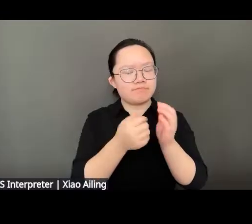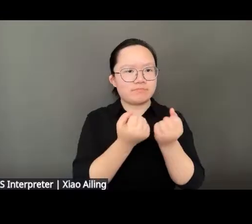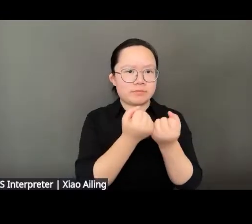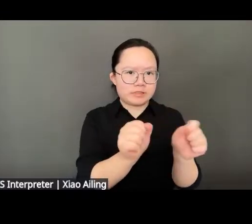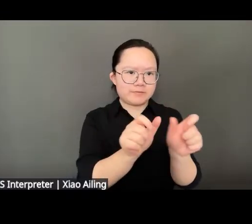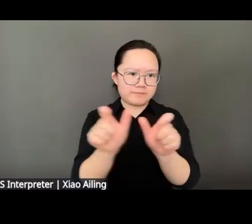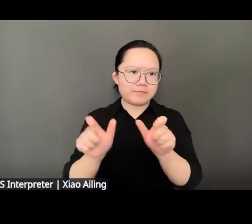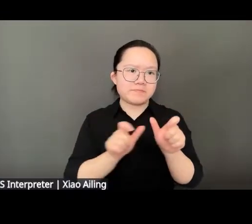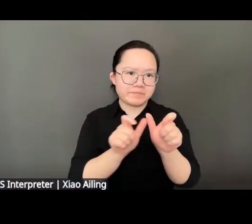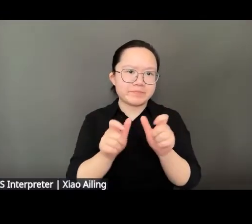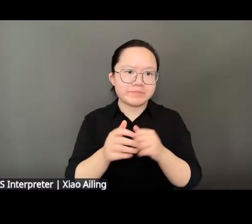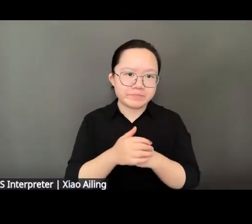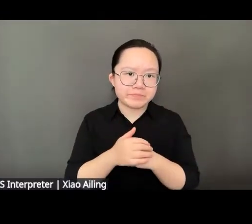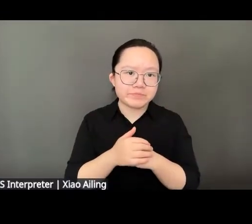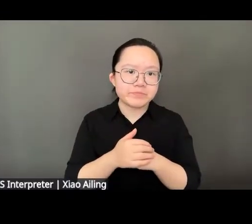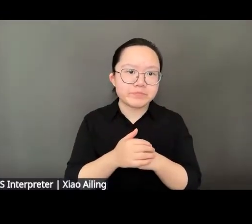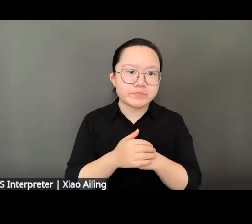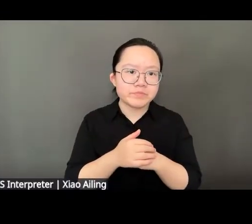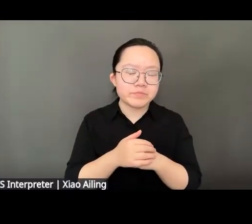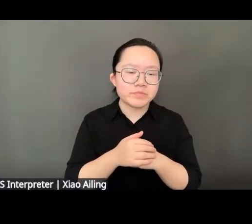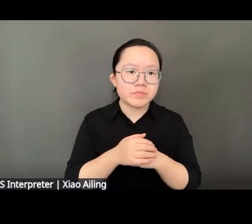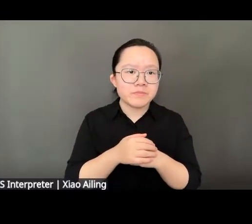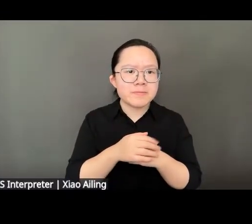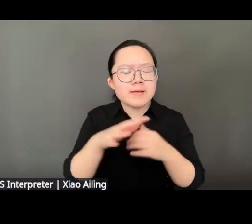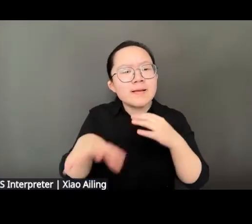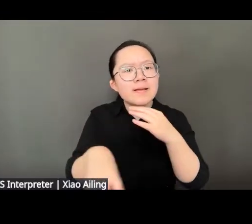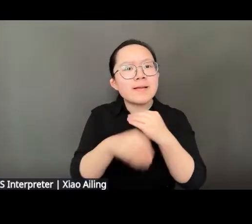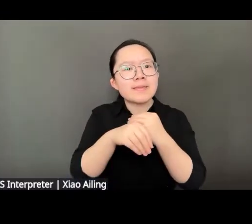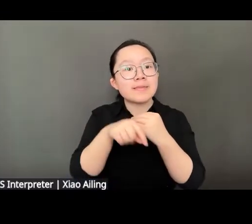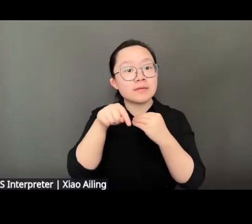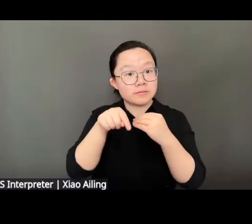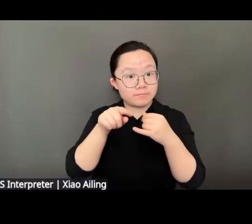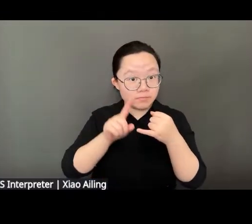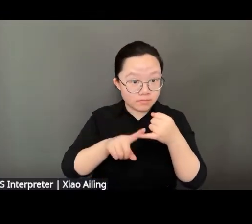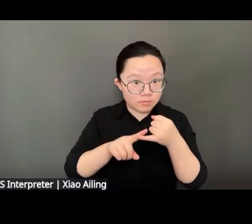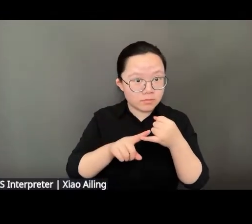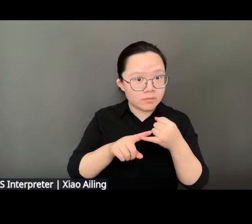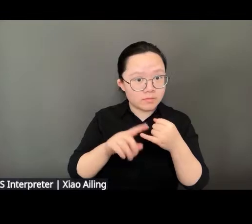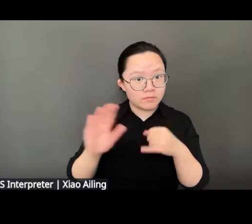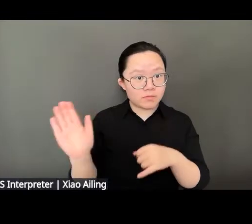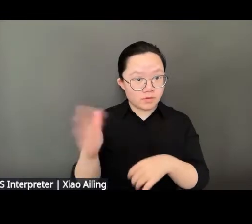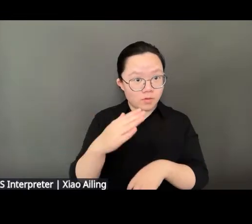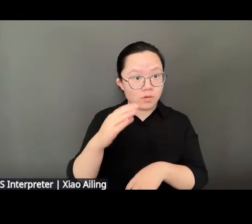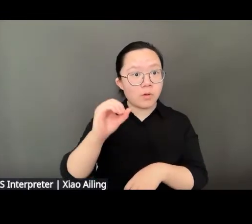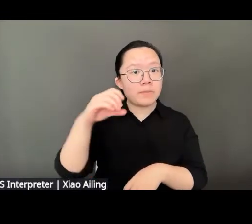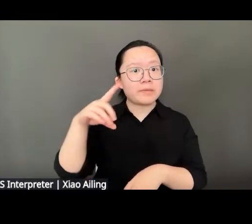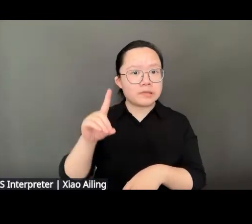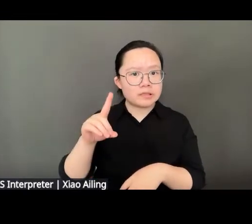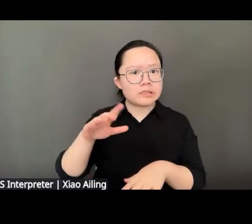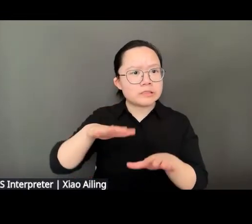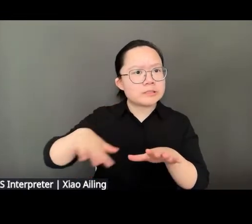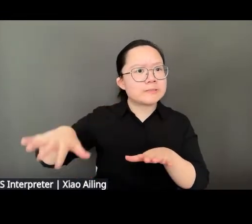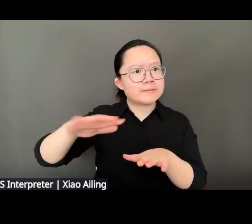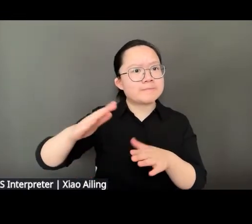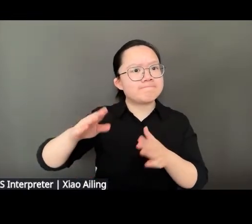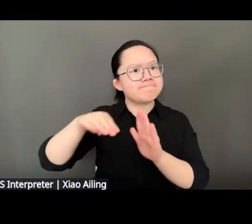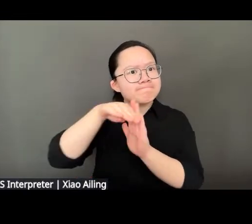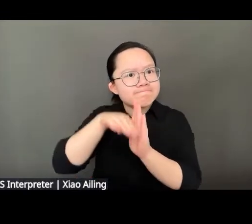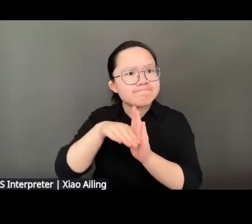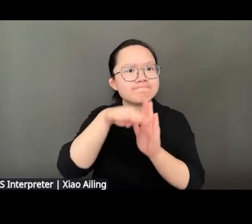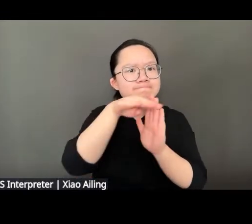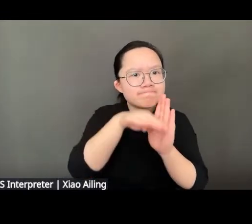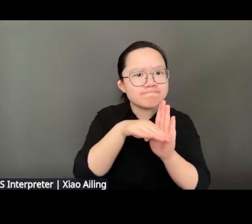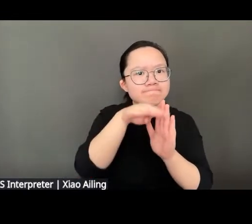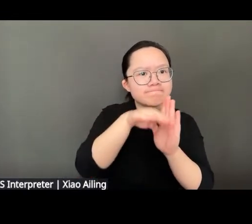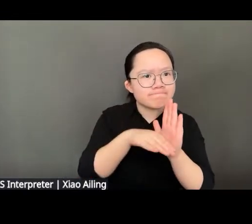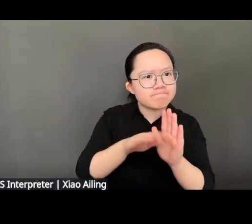downstream partners of INGOs and did not hold the contractual responsibility for safeguarding. And a key